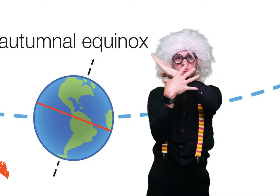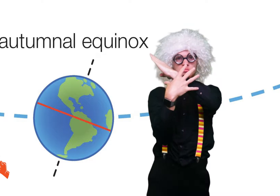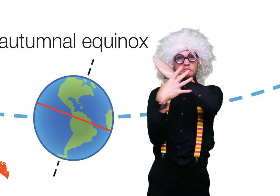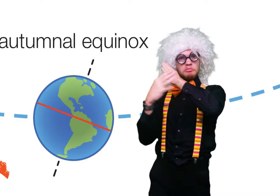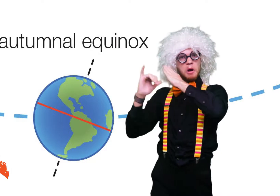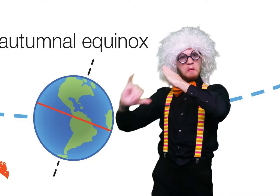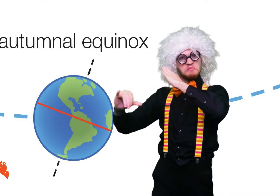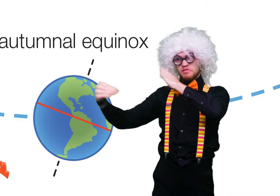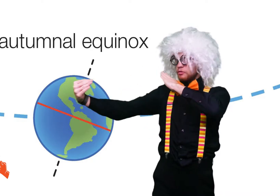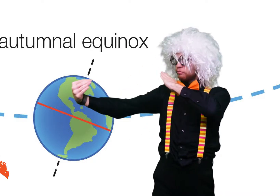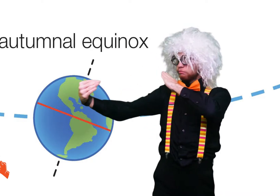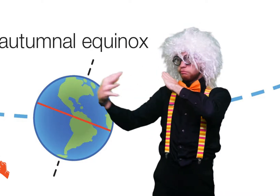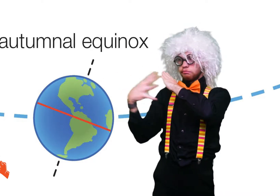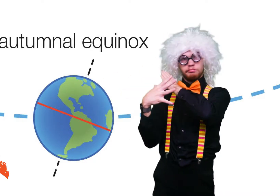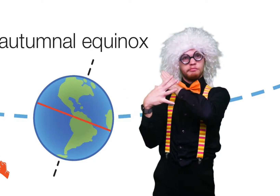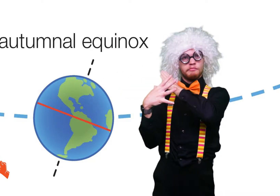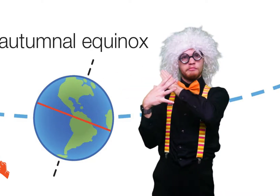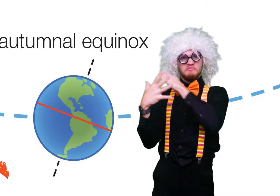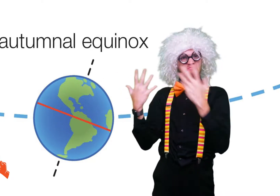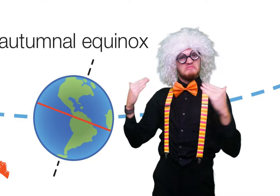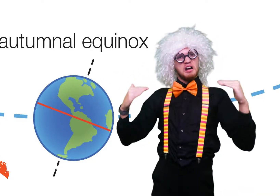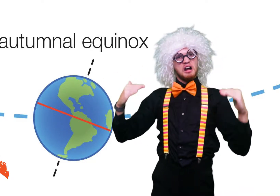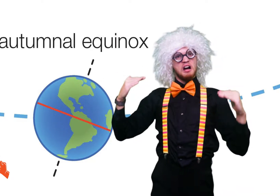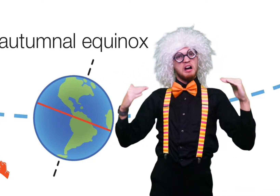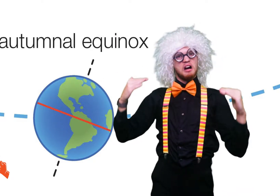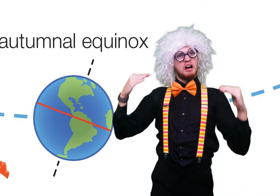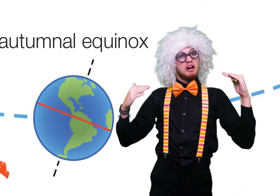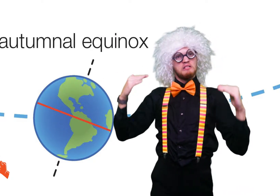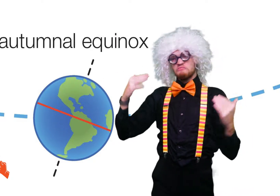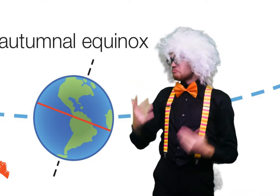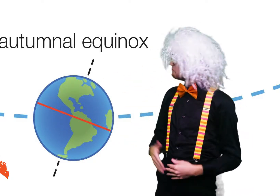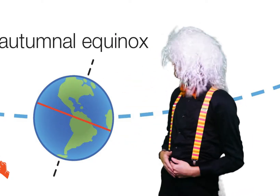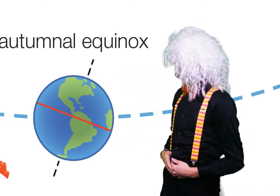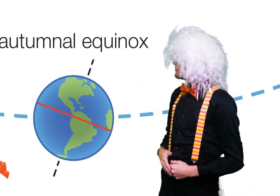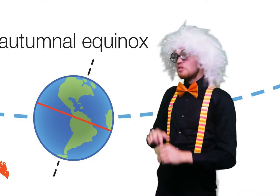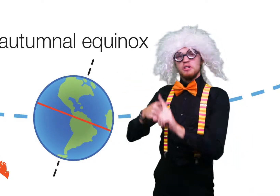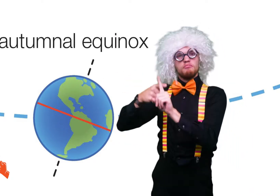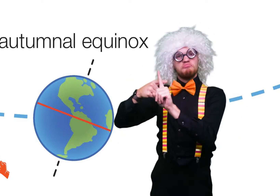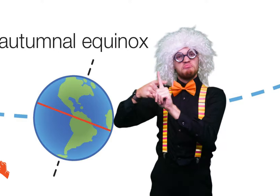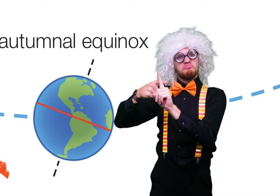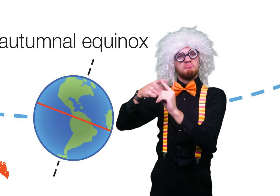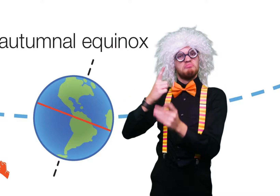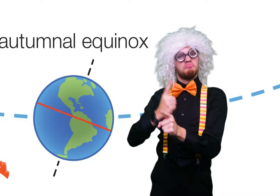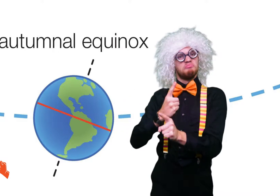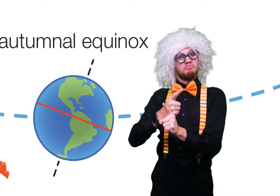balanced. What does the weather look like in the stage?